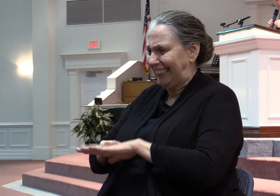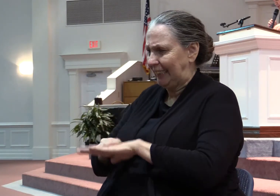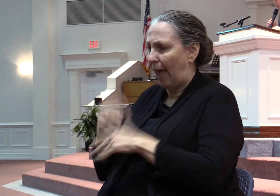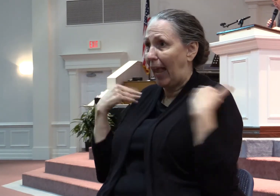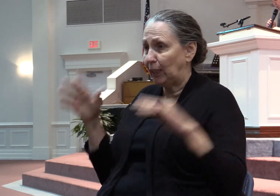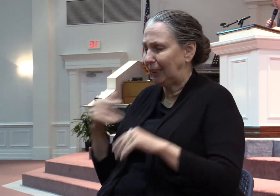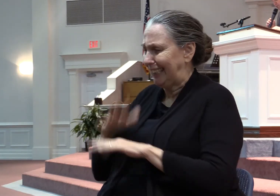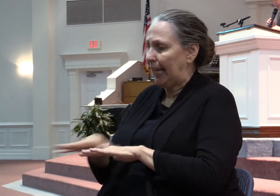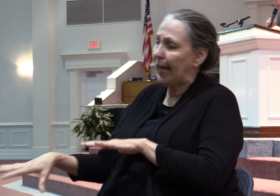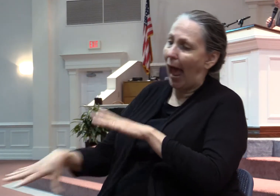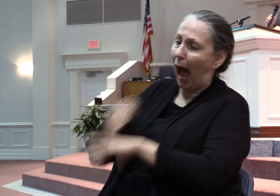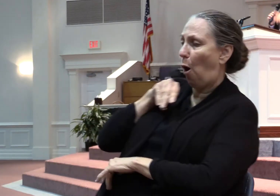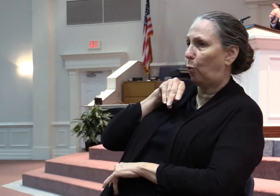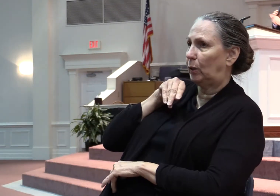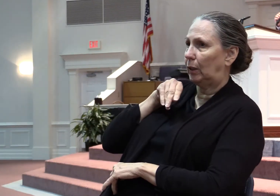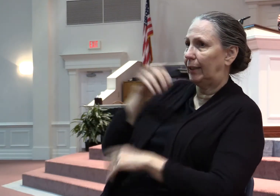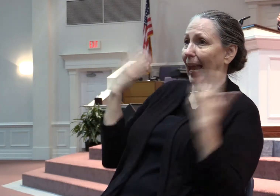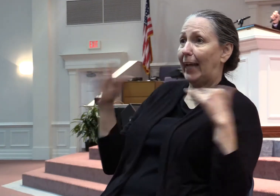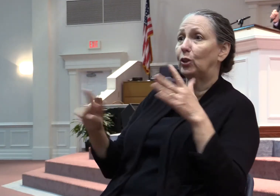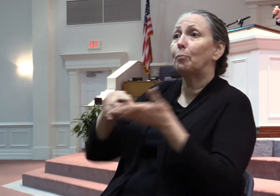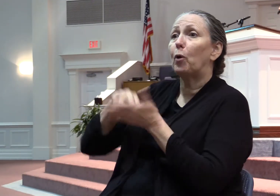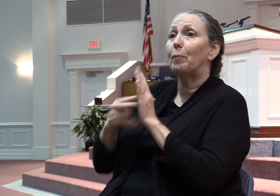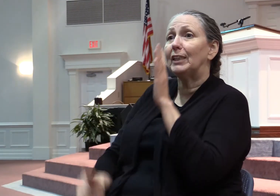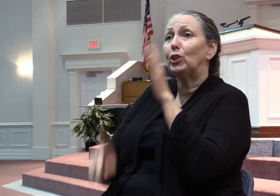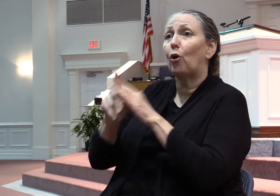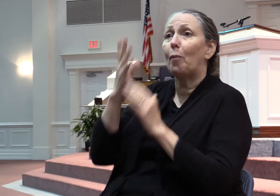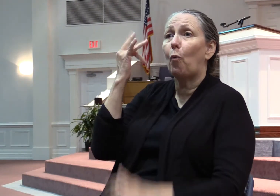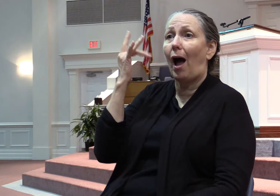get this. The purpose of the angel showing up.